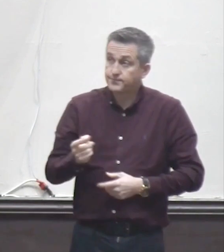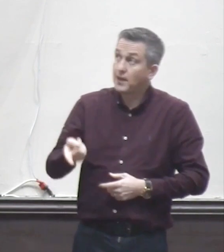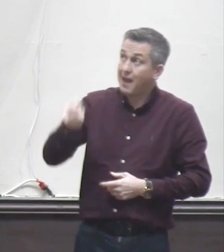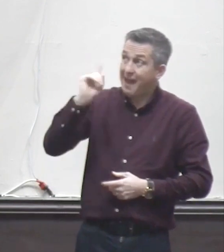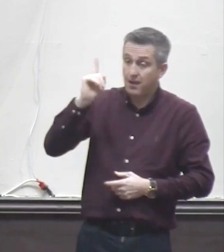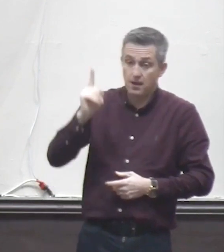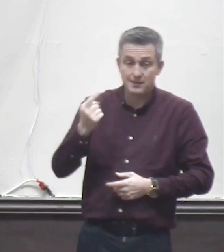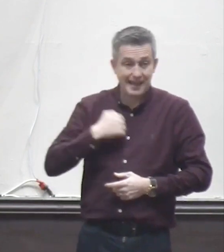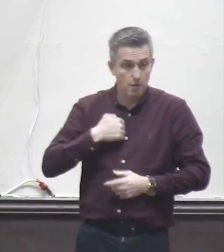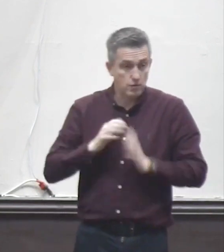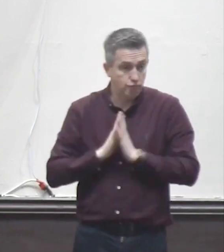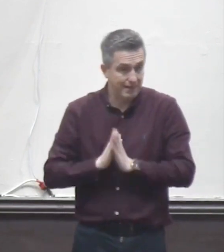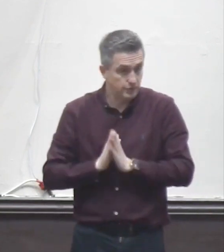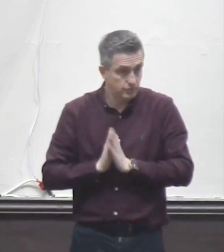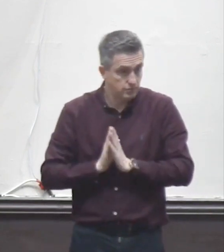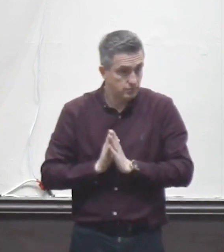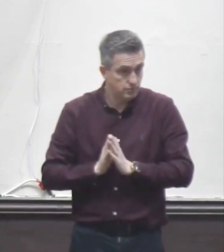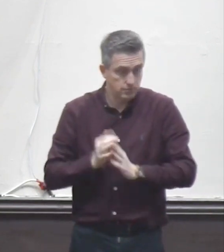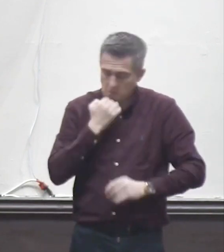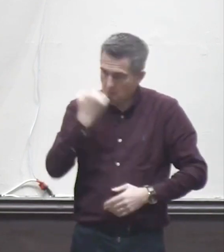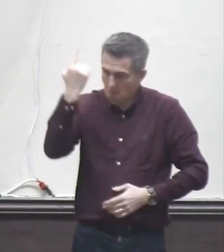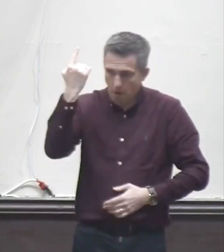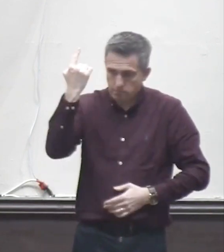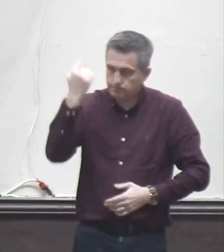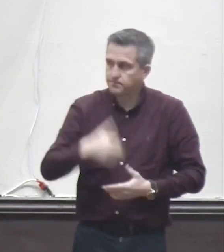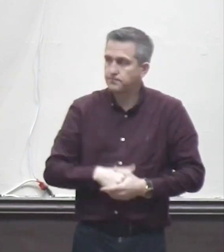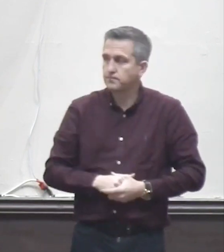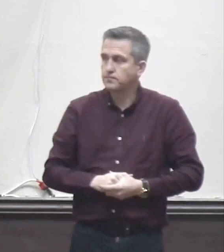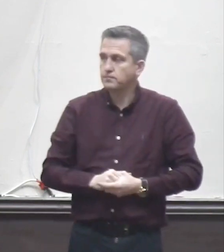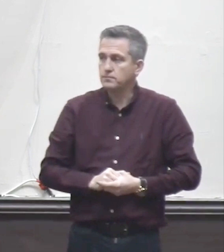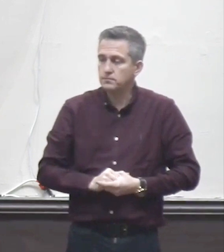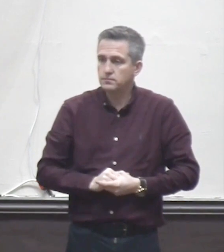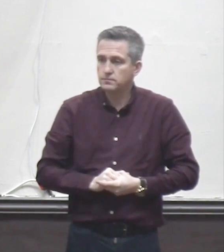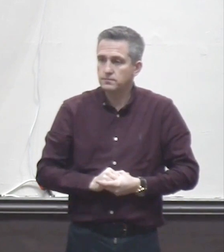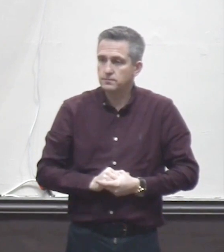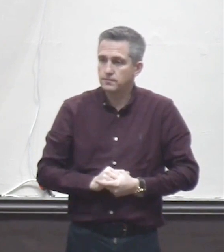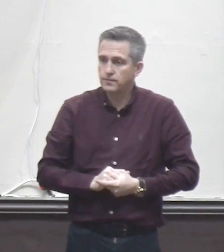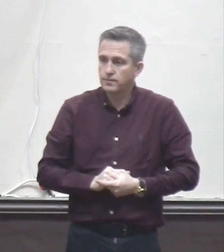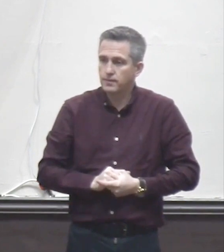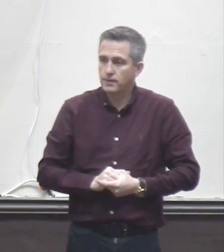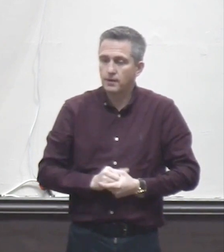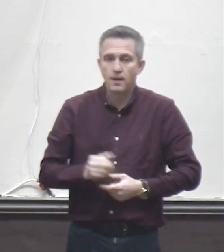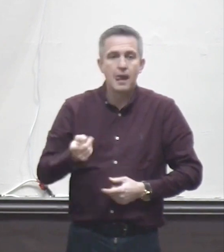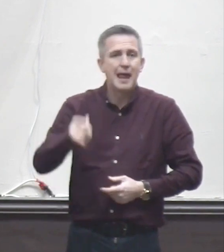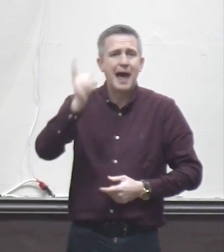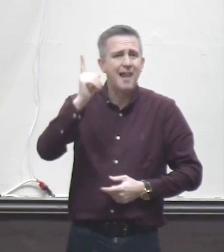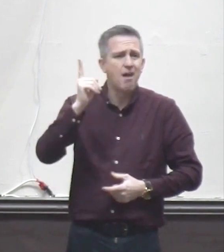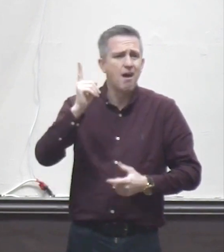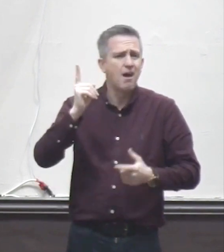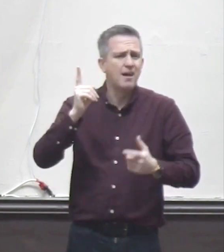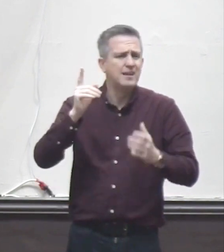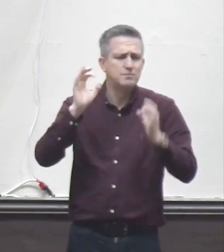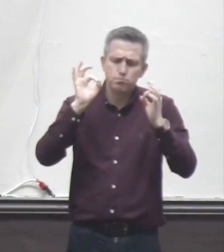and alone. Allah Hussamad, that Allah Azza wa Jal is absolute and